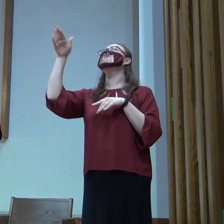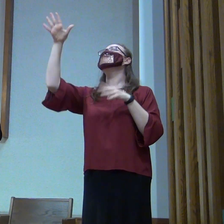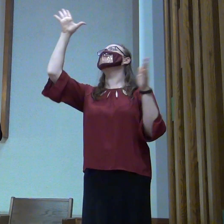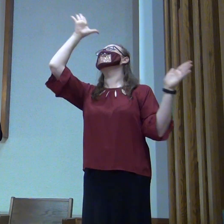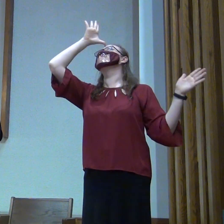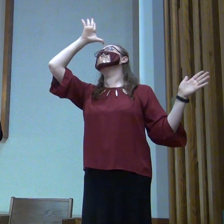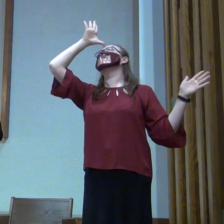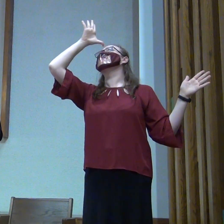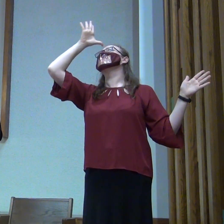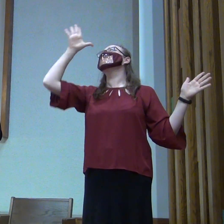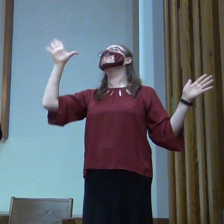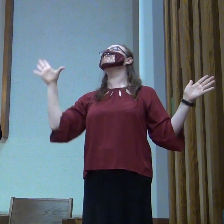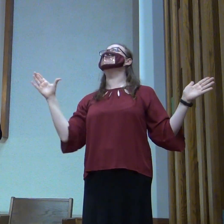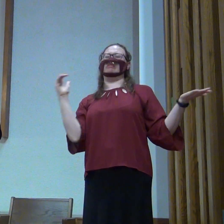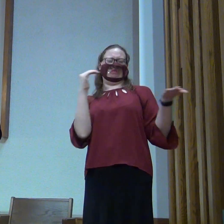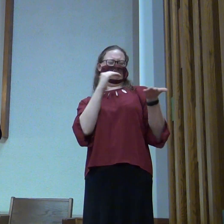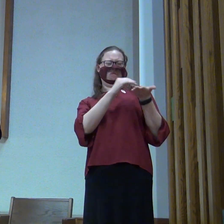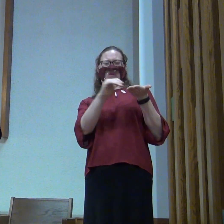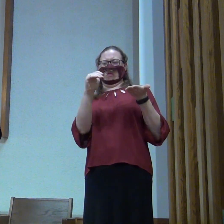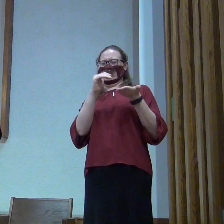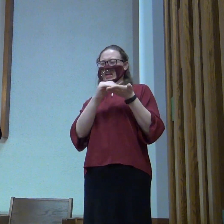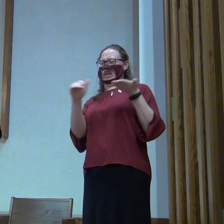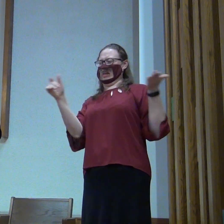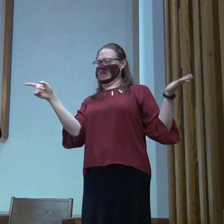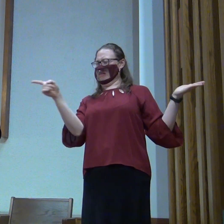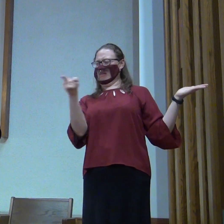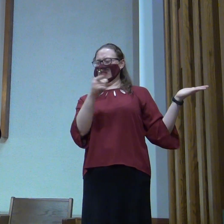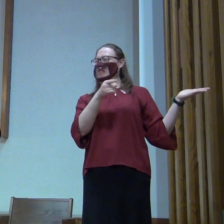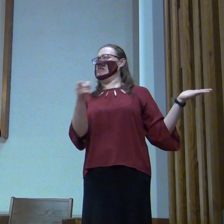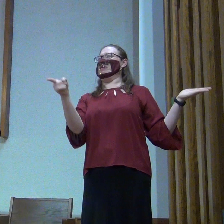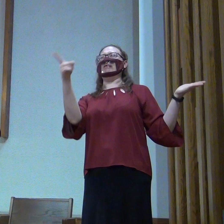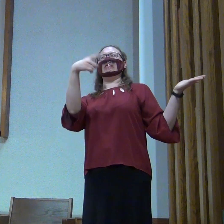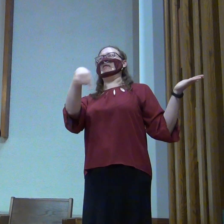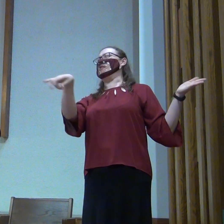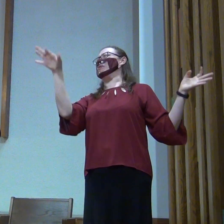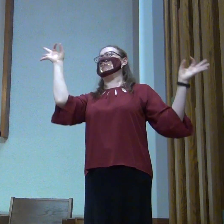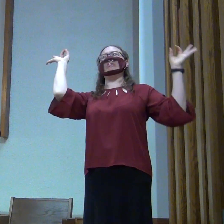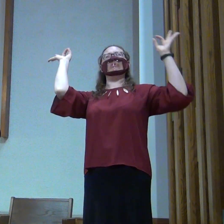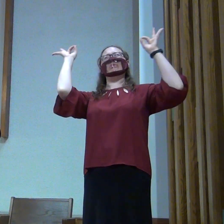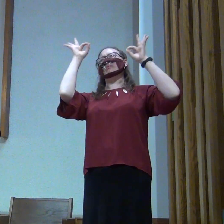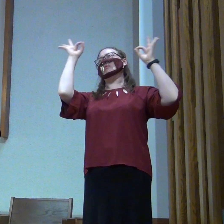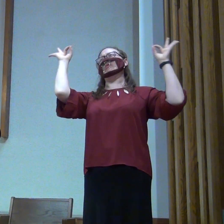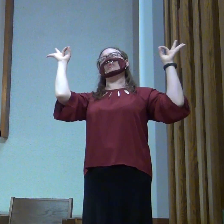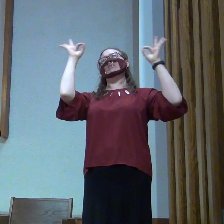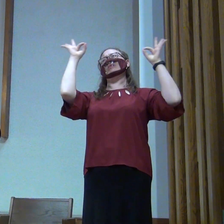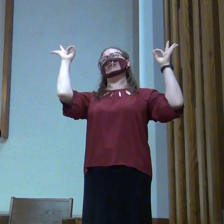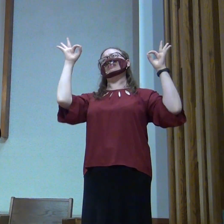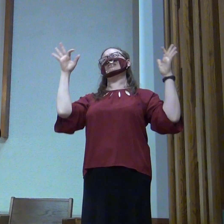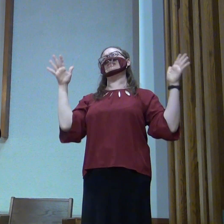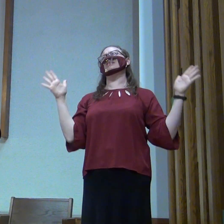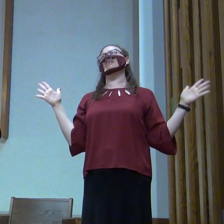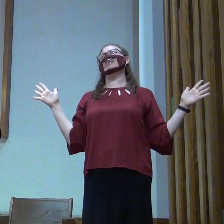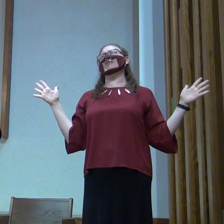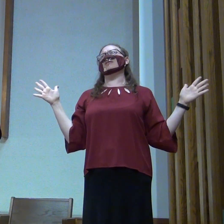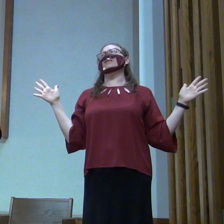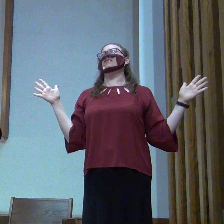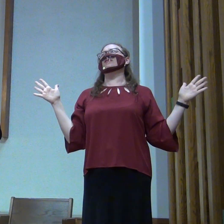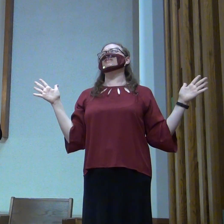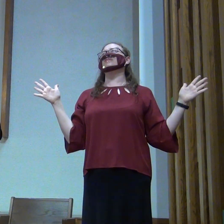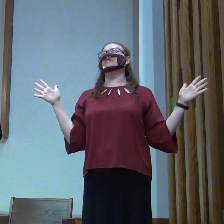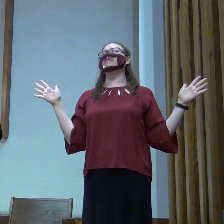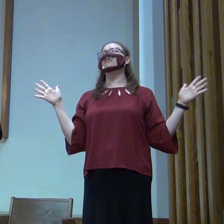Father, forgive them, for they do not know what they are doing.